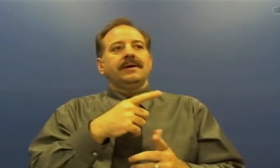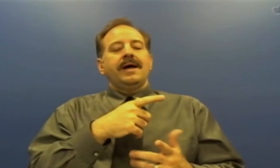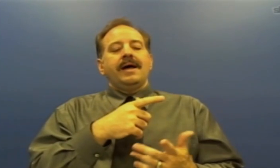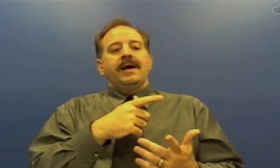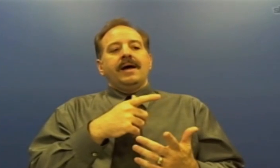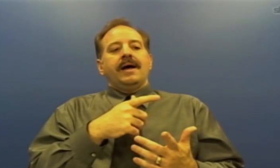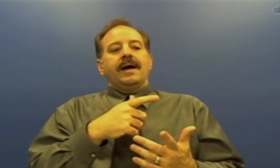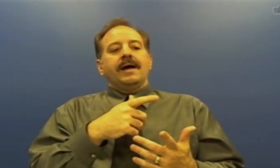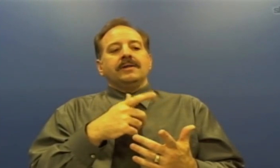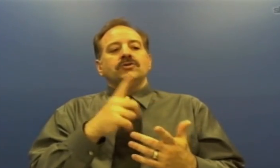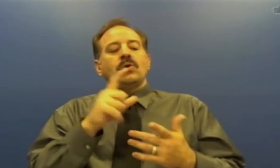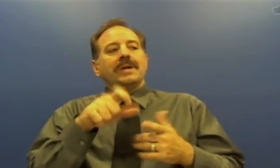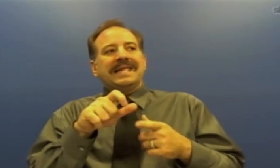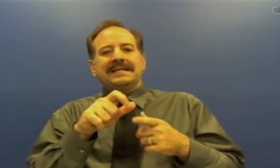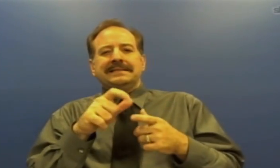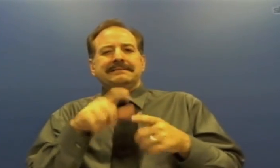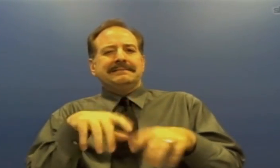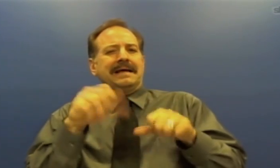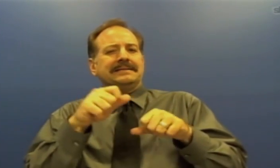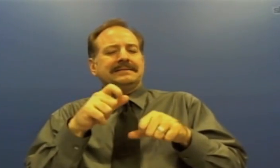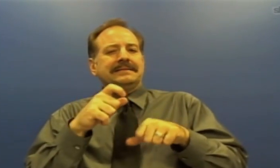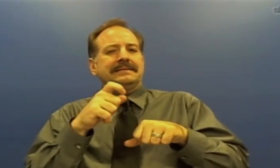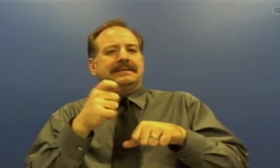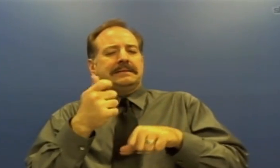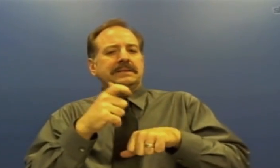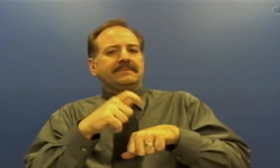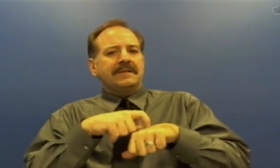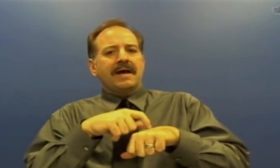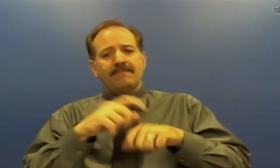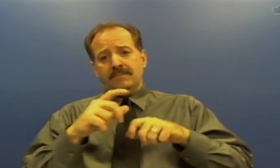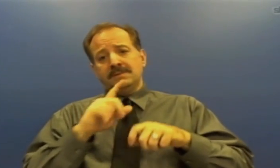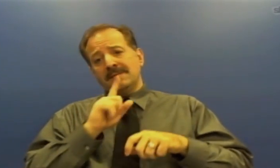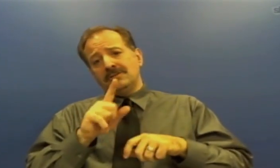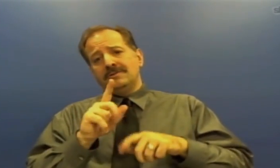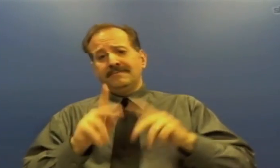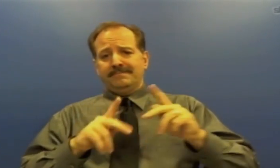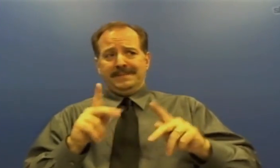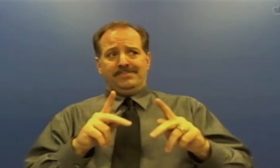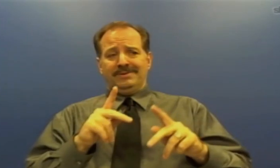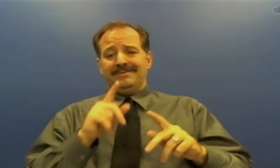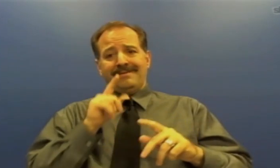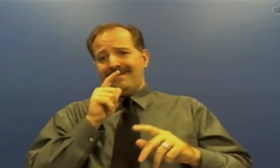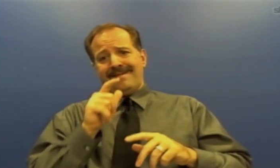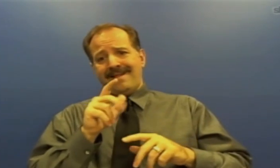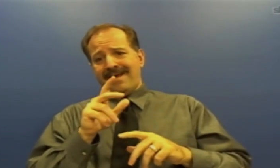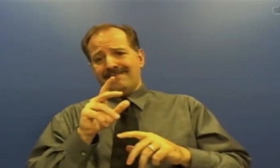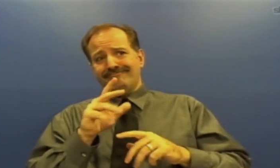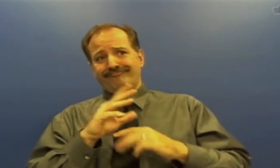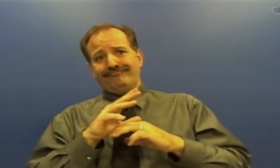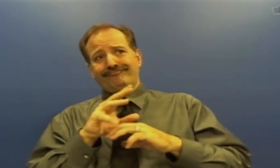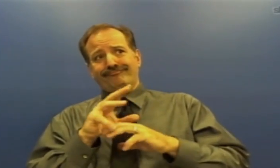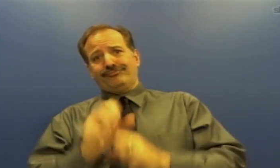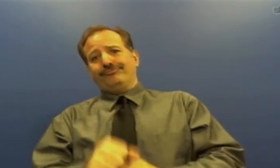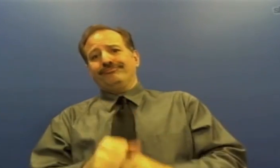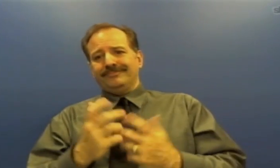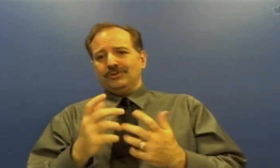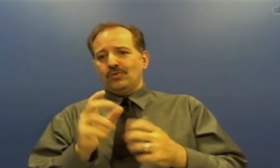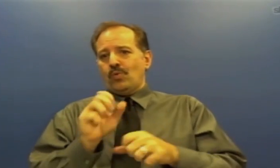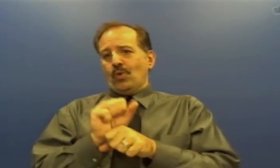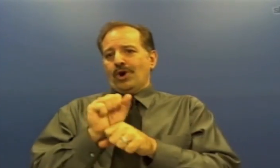that they introduce themselves, that they indicate who they are. And of course, that is a bit more time-consuming, and people don't typically